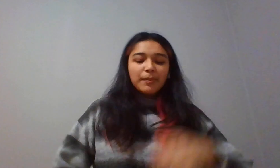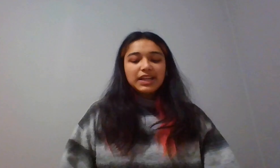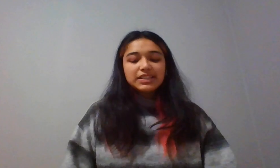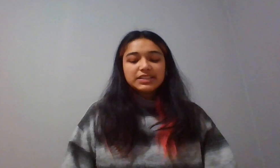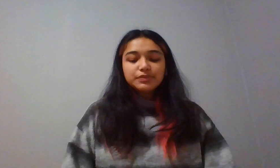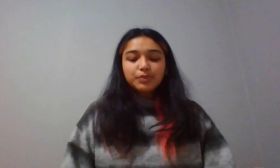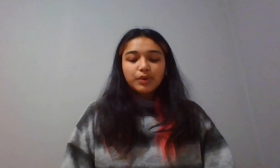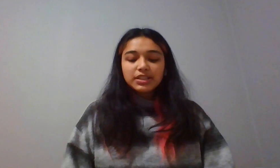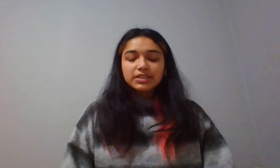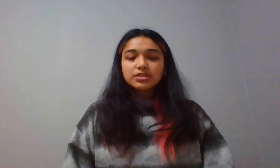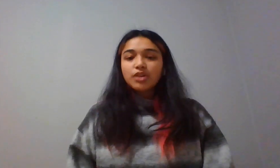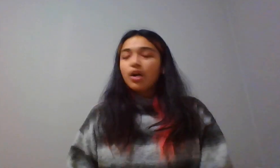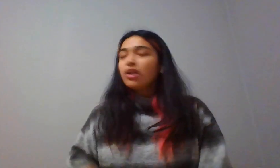My 18th word is dog.